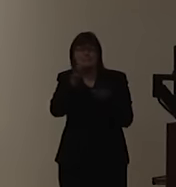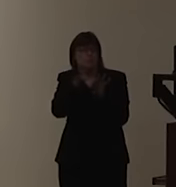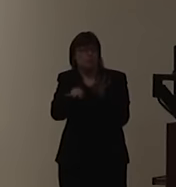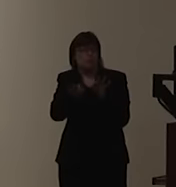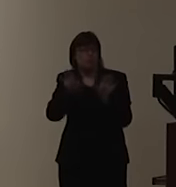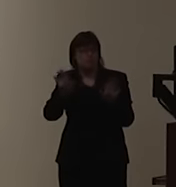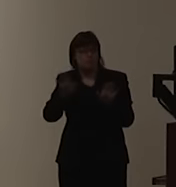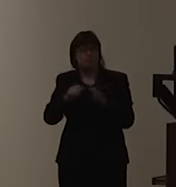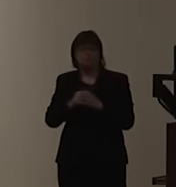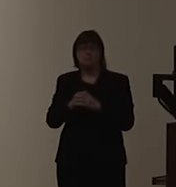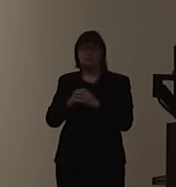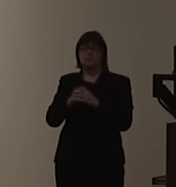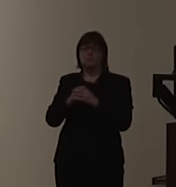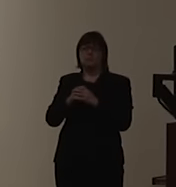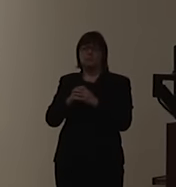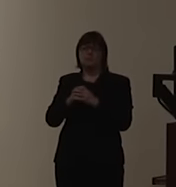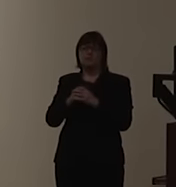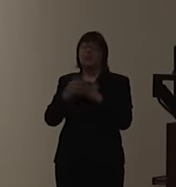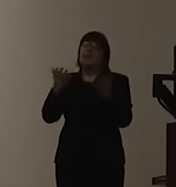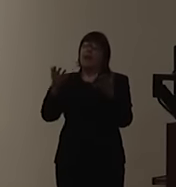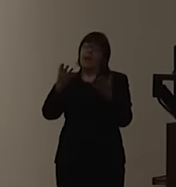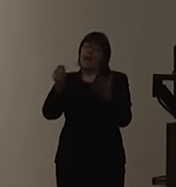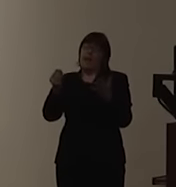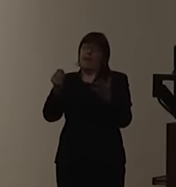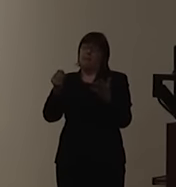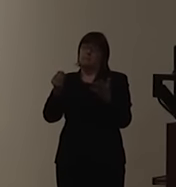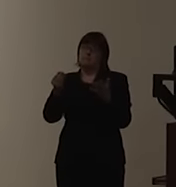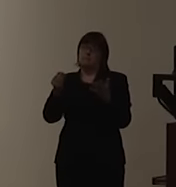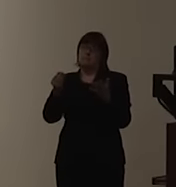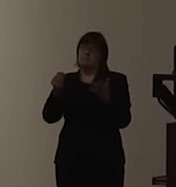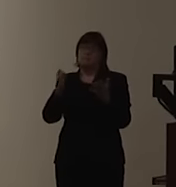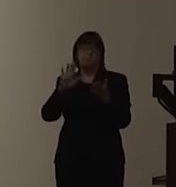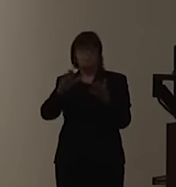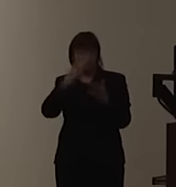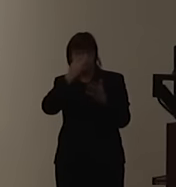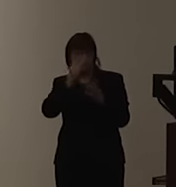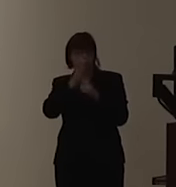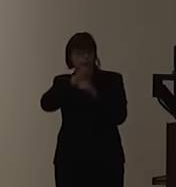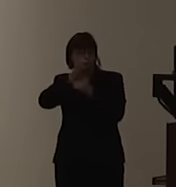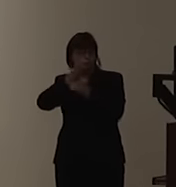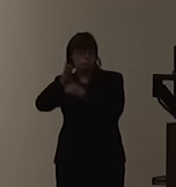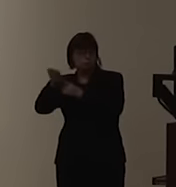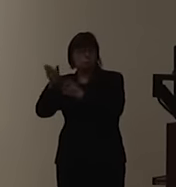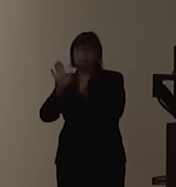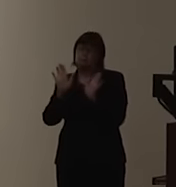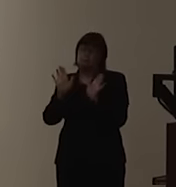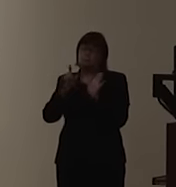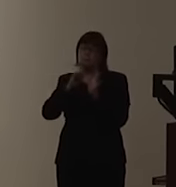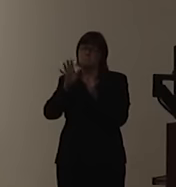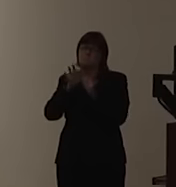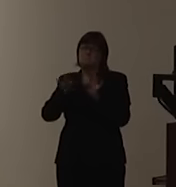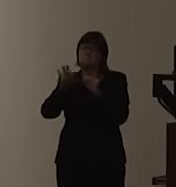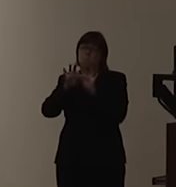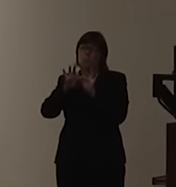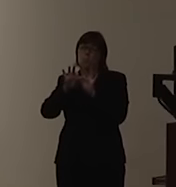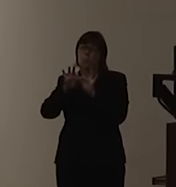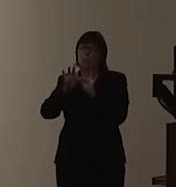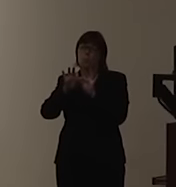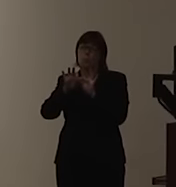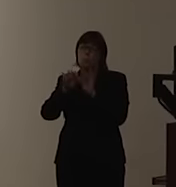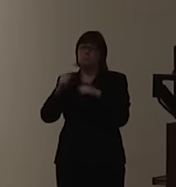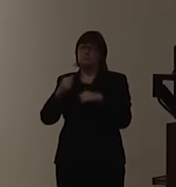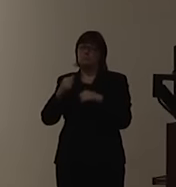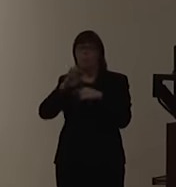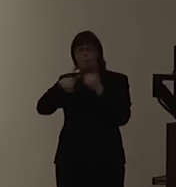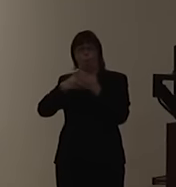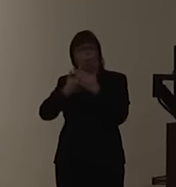strongly recommend that you master, regardless of what your interests are as a student, master all three. Or I've not mastered all three after